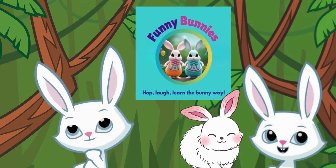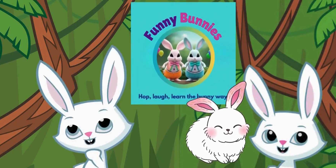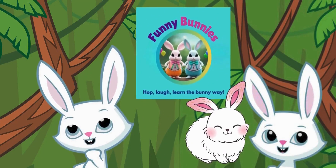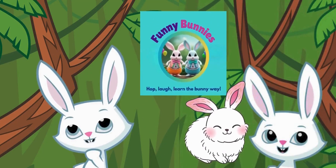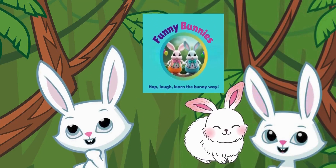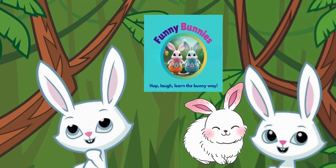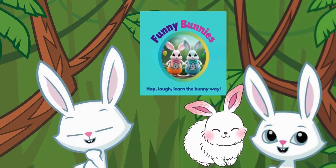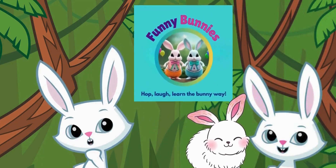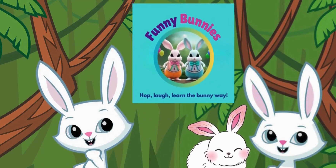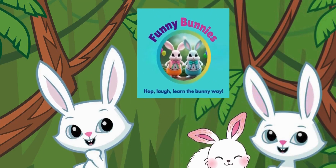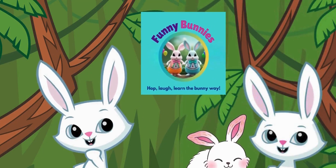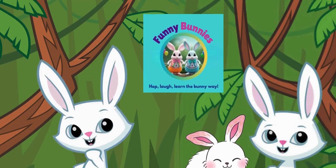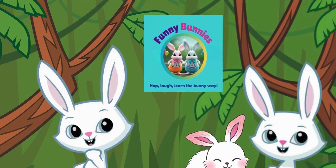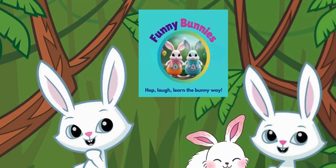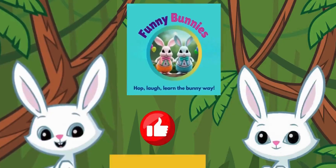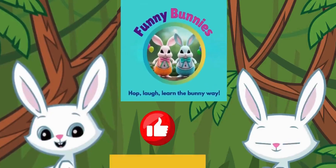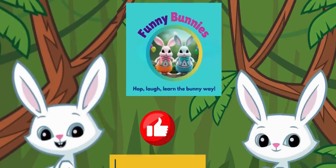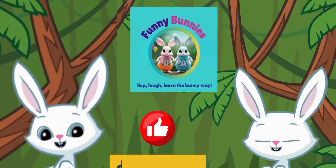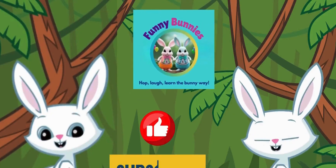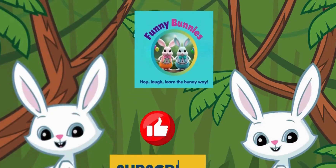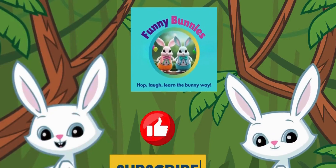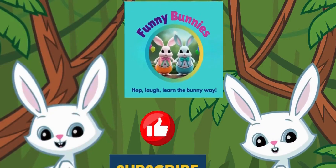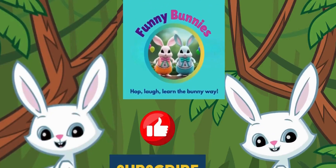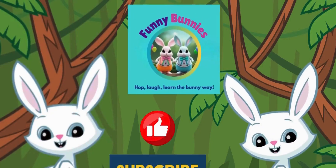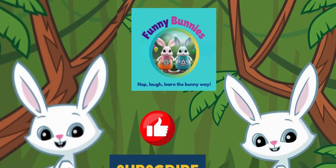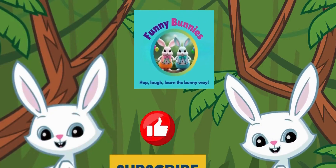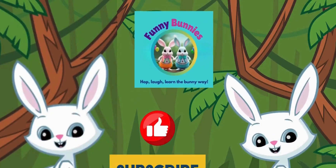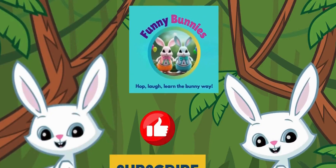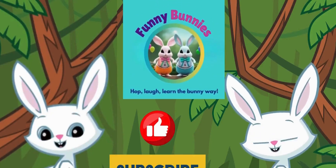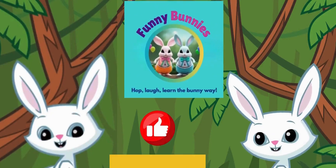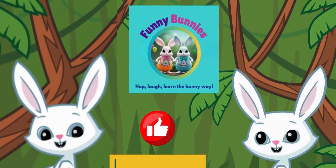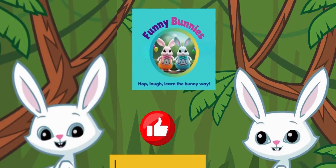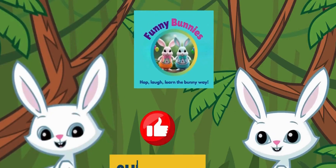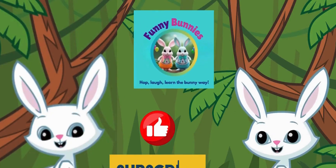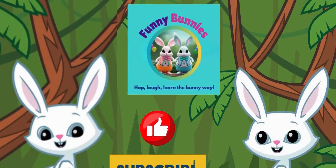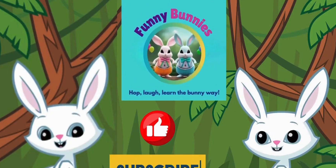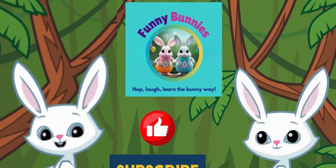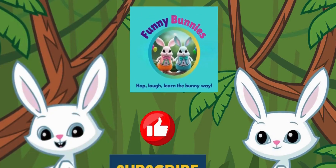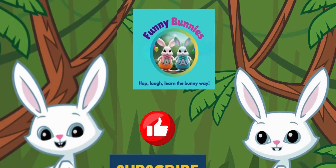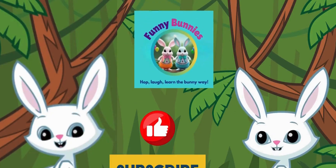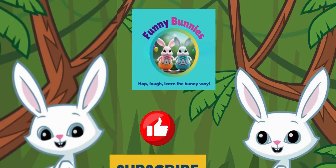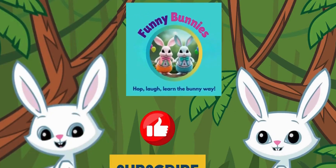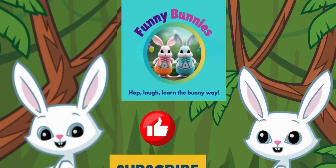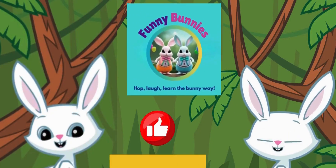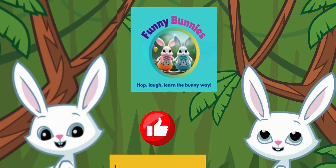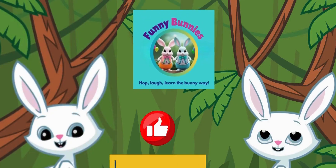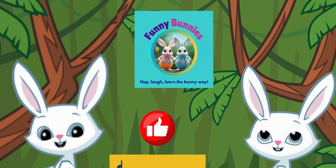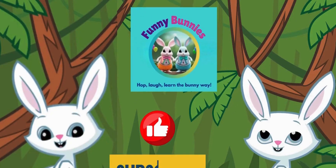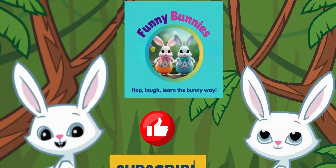more fun. Don't forget to like and subscribe to Funny Bunnies.